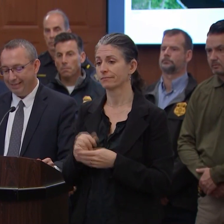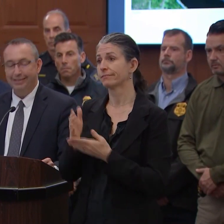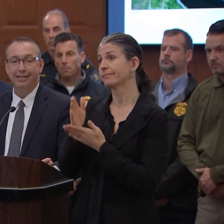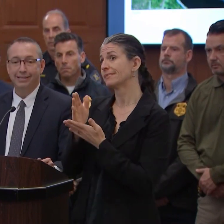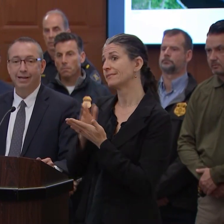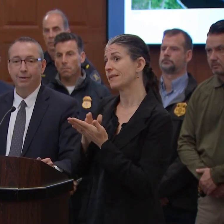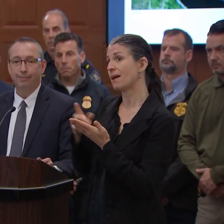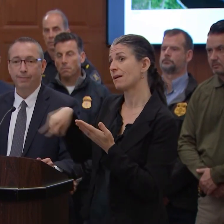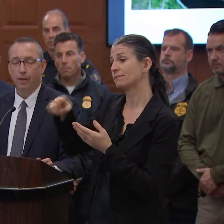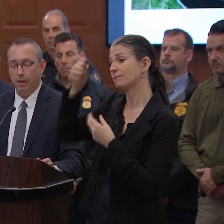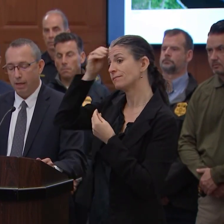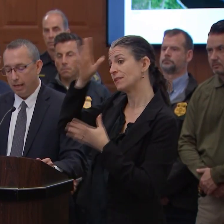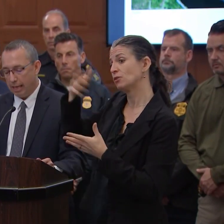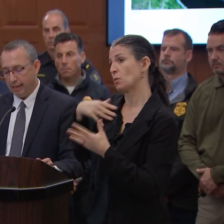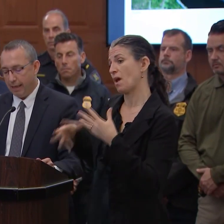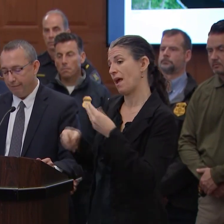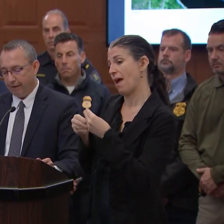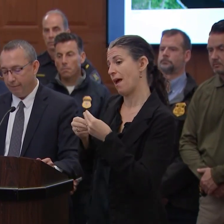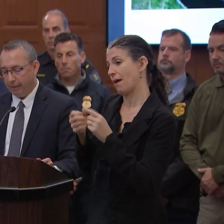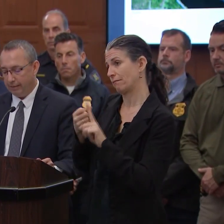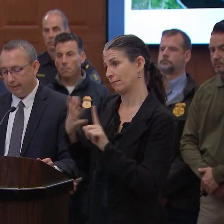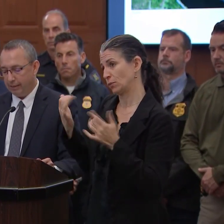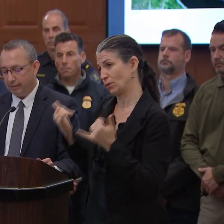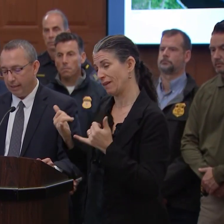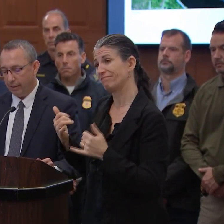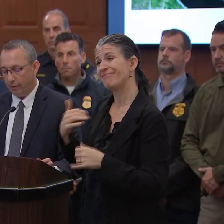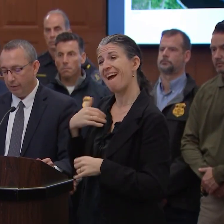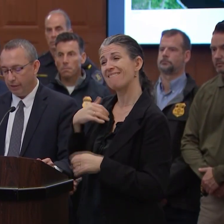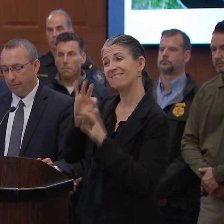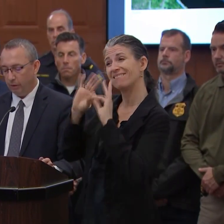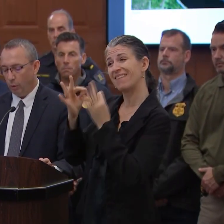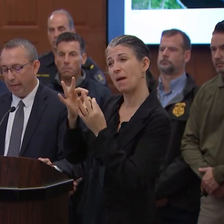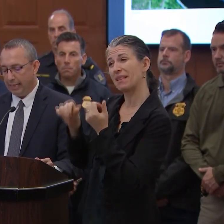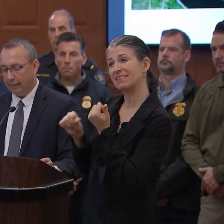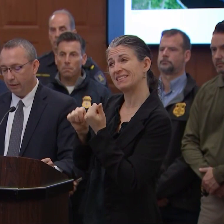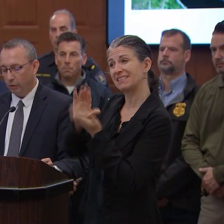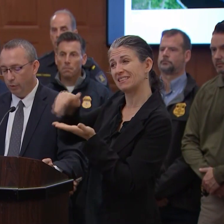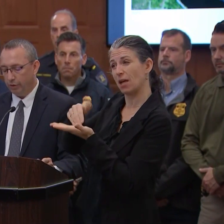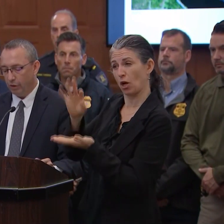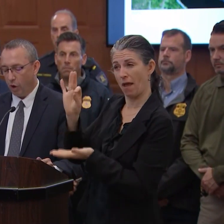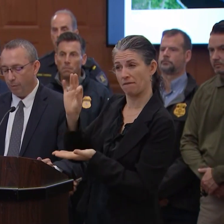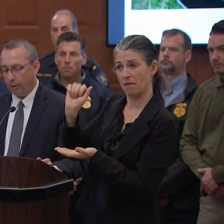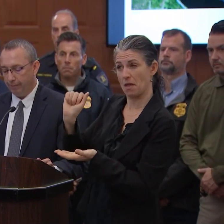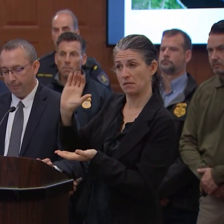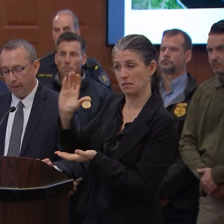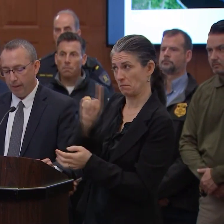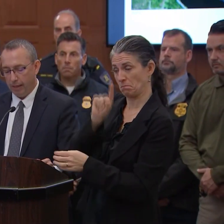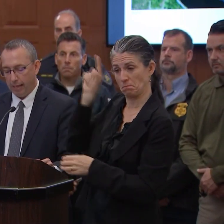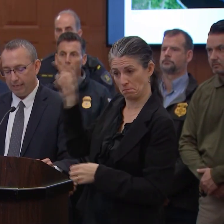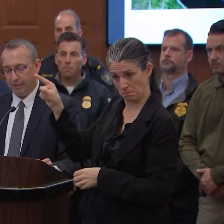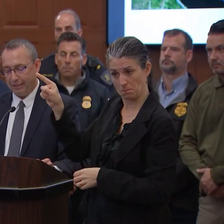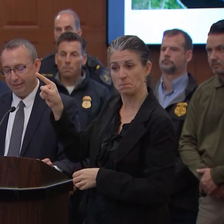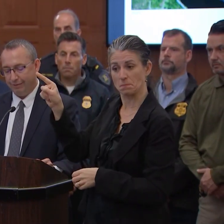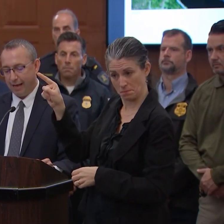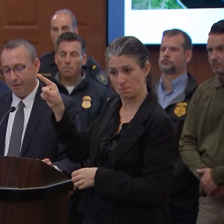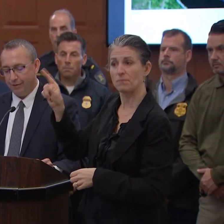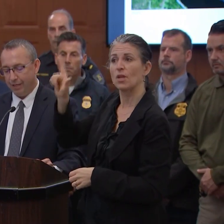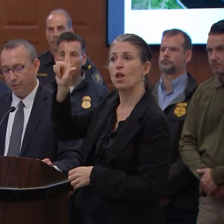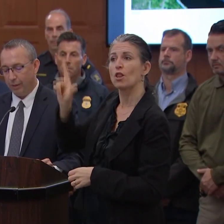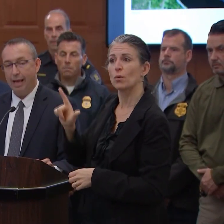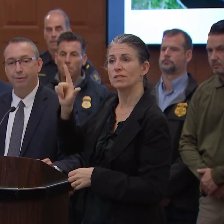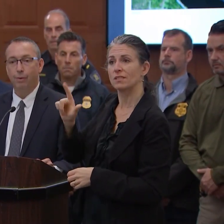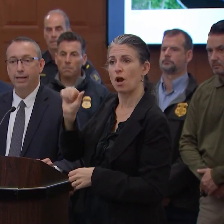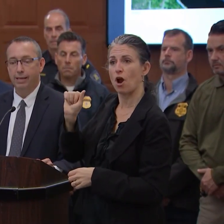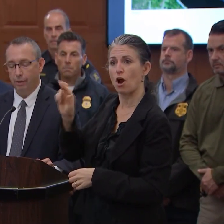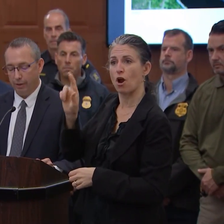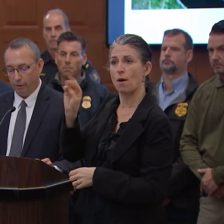family assistance center. And that family assistance center is going to be located at the Lewiston Armory at 65